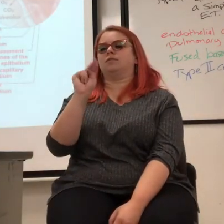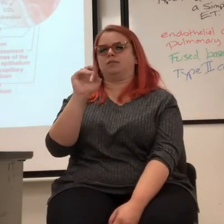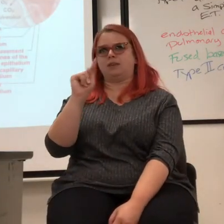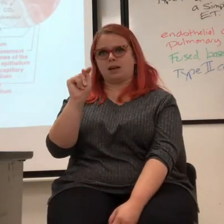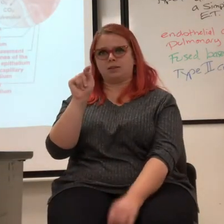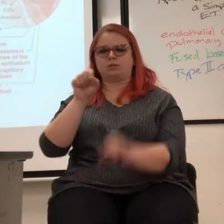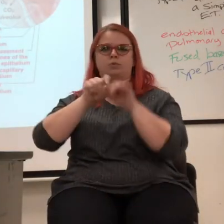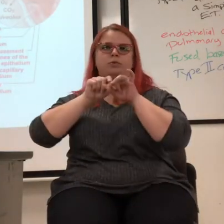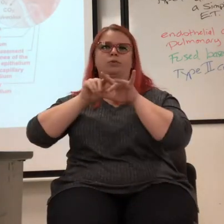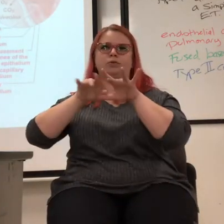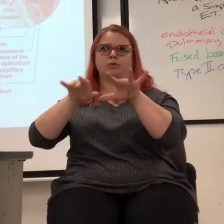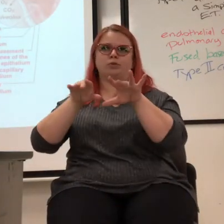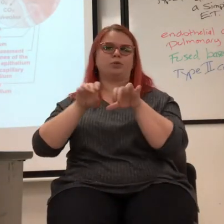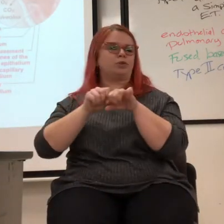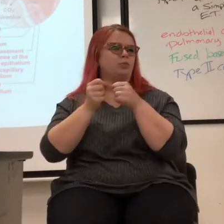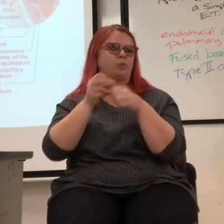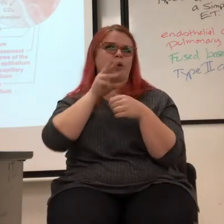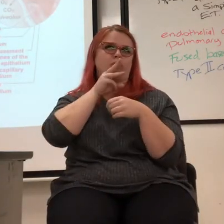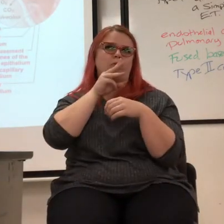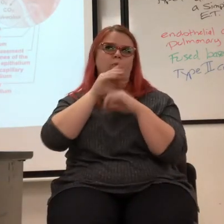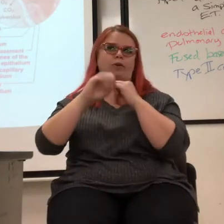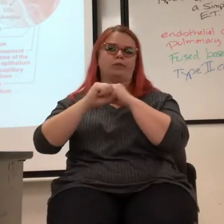secrete surfactants.